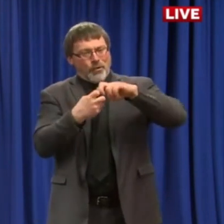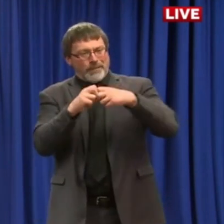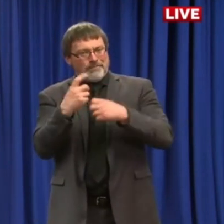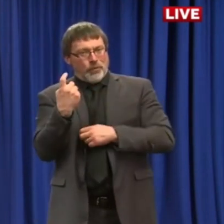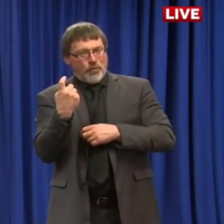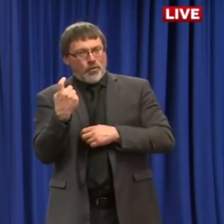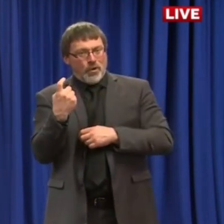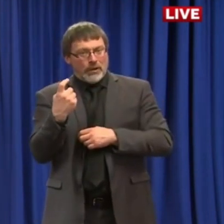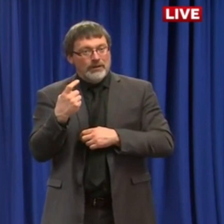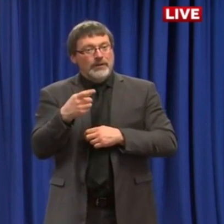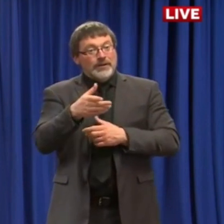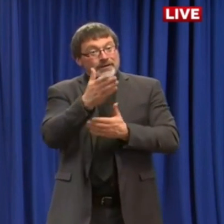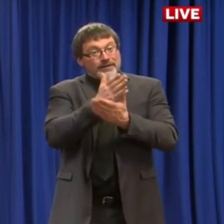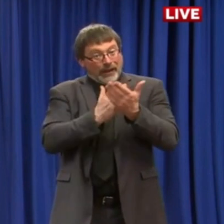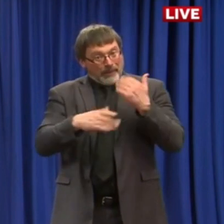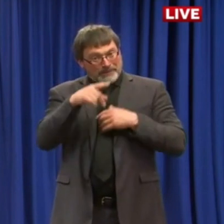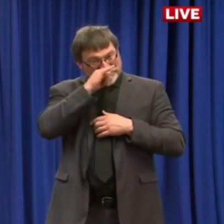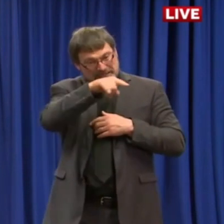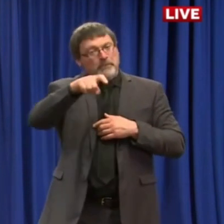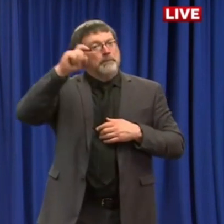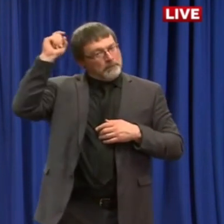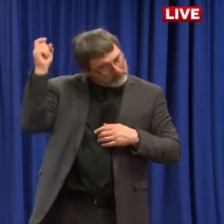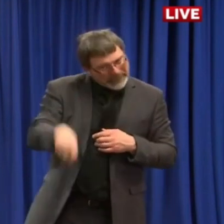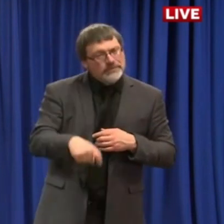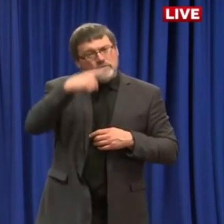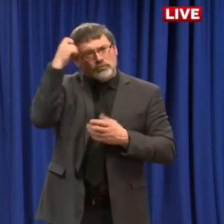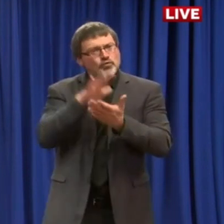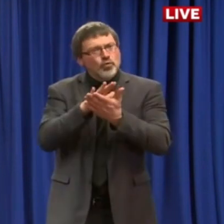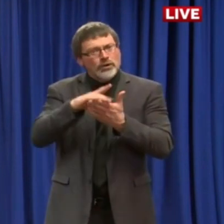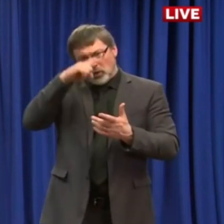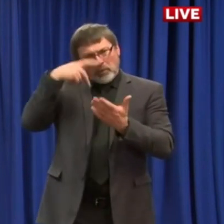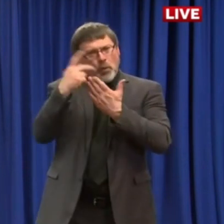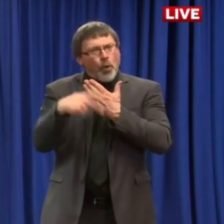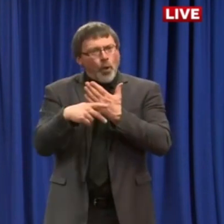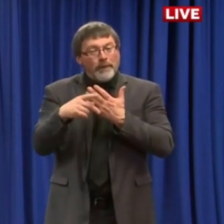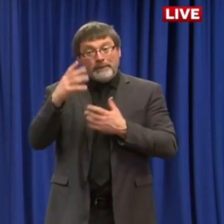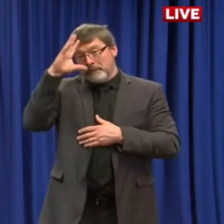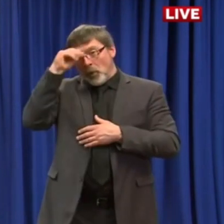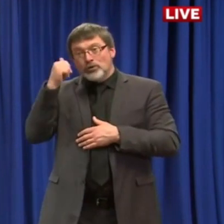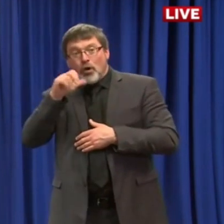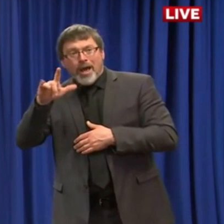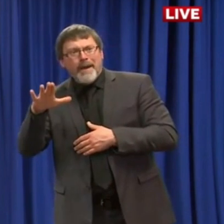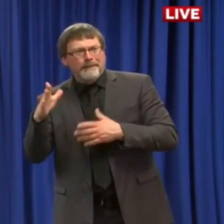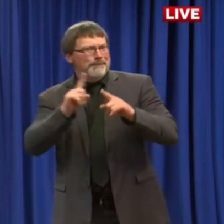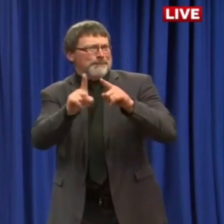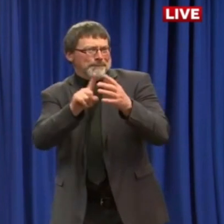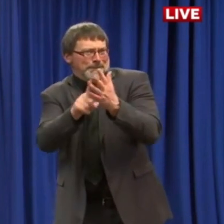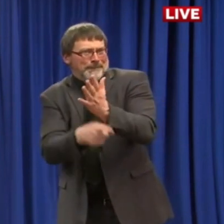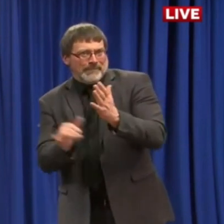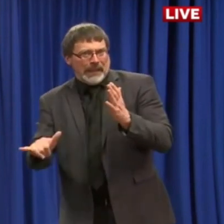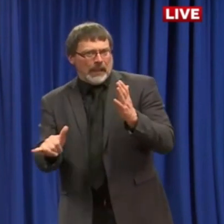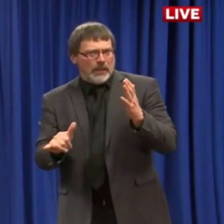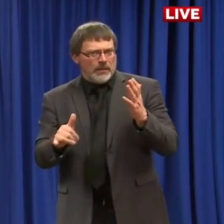Maybe there's summer camps, the Boys and Girls Club programs. How do you actually implement those without getting massive transmissivity of the virus? Now you add the summer